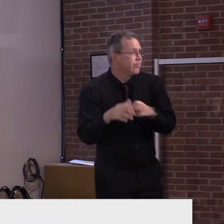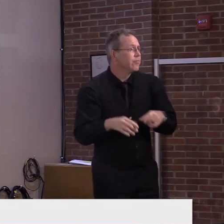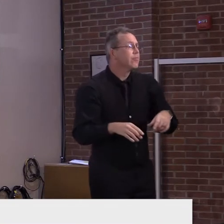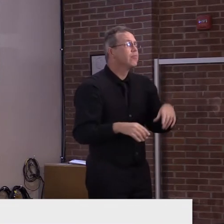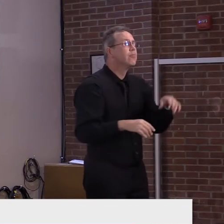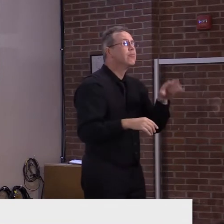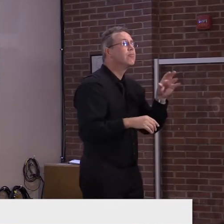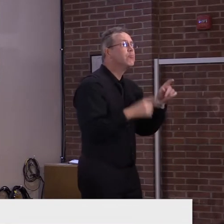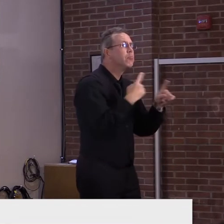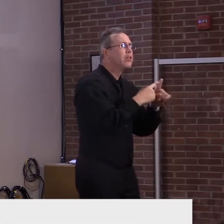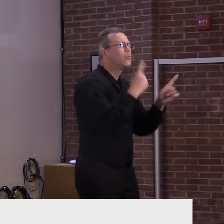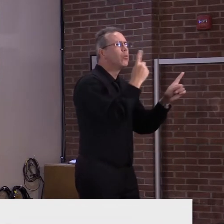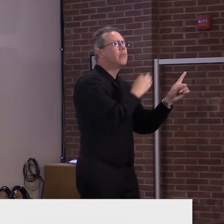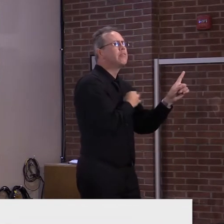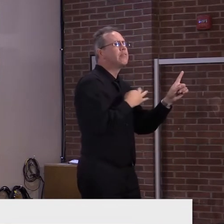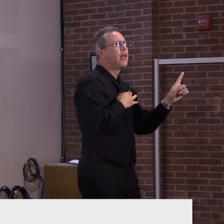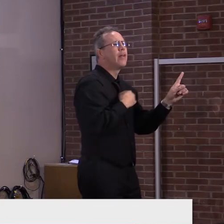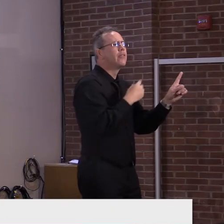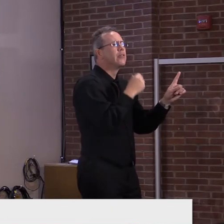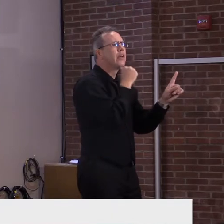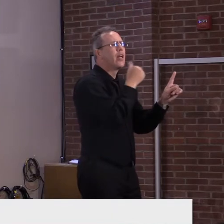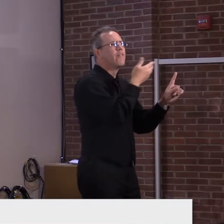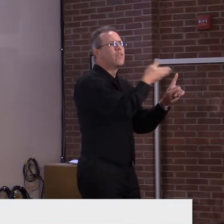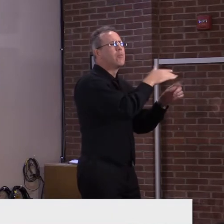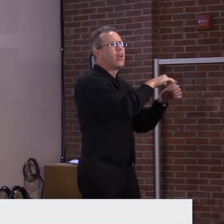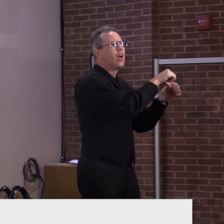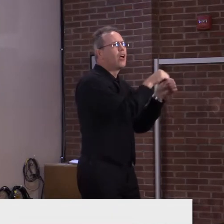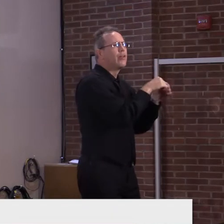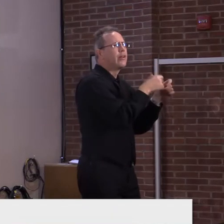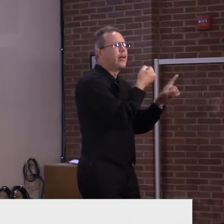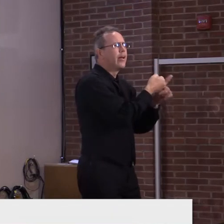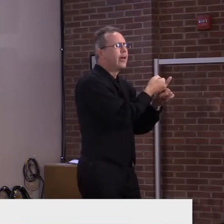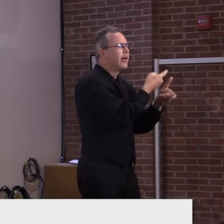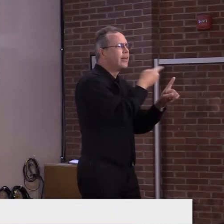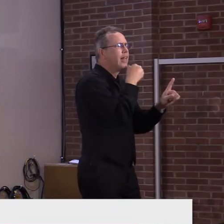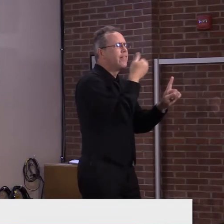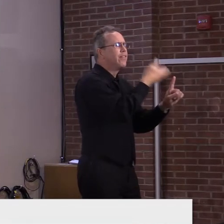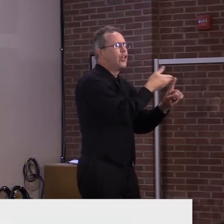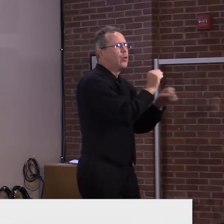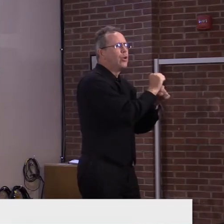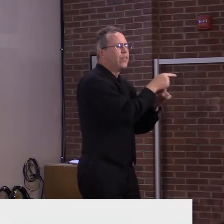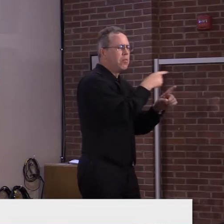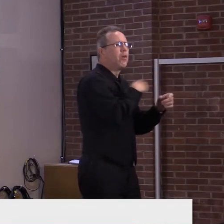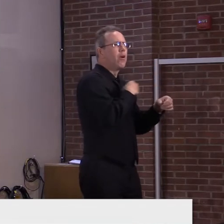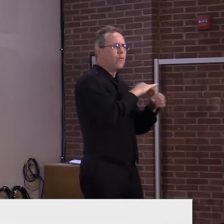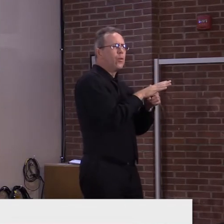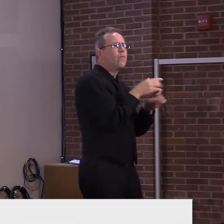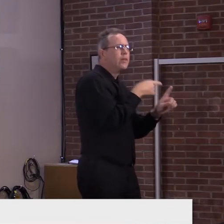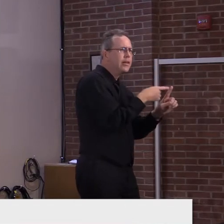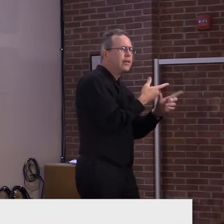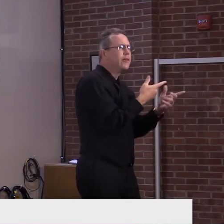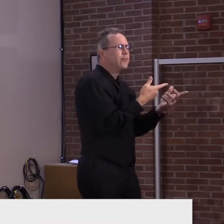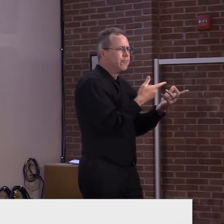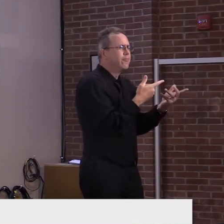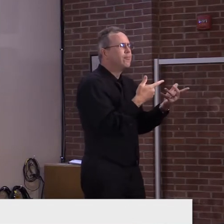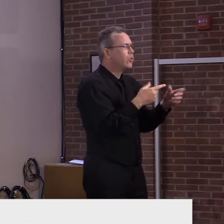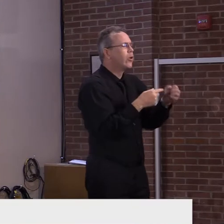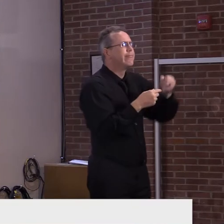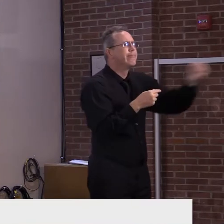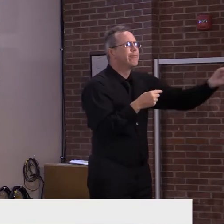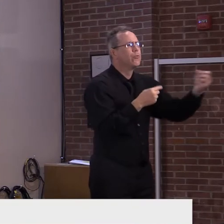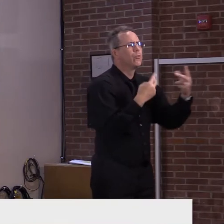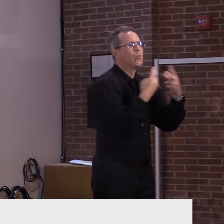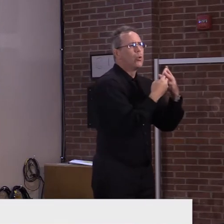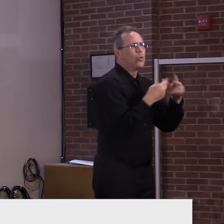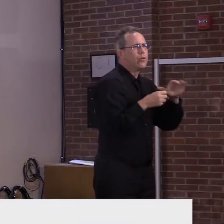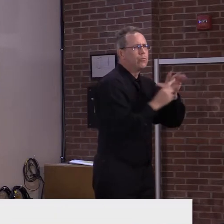one staff member who was not working at the facility at the time because they were already identified as a close contact